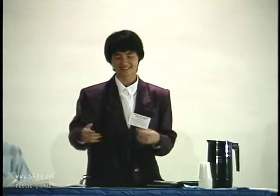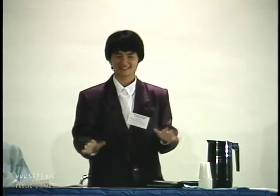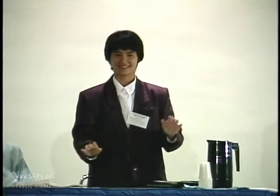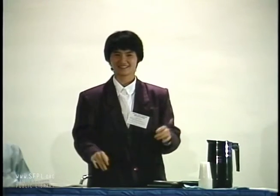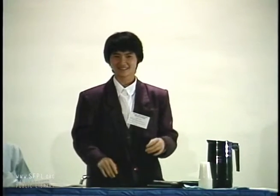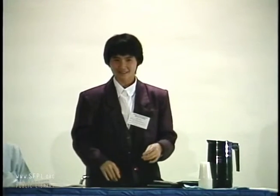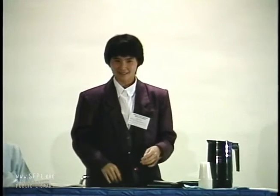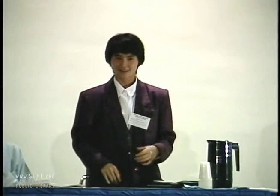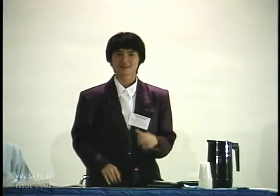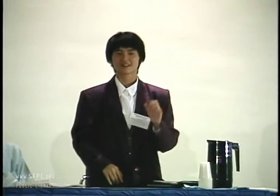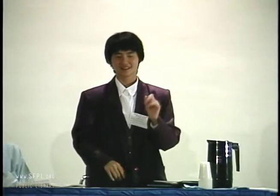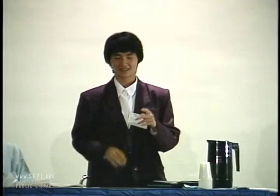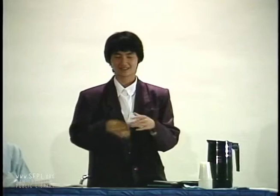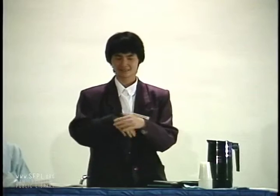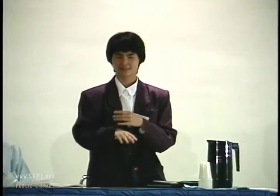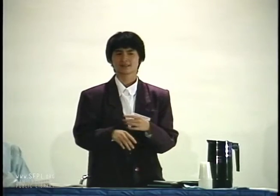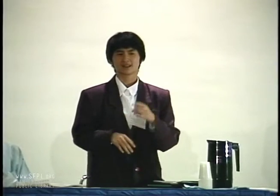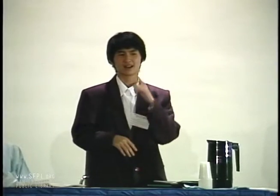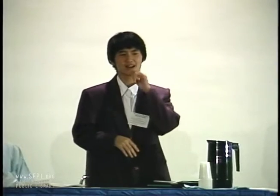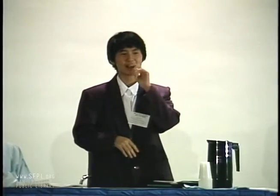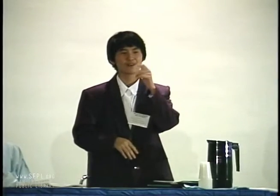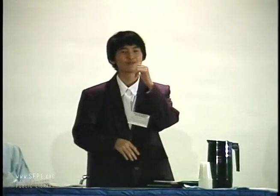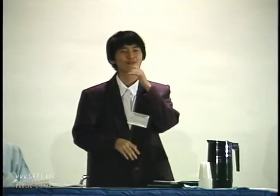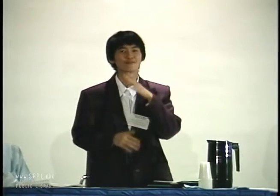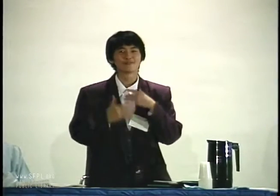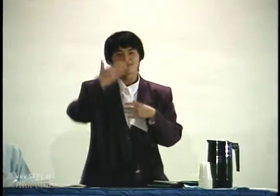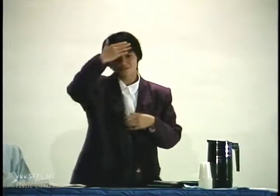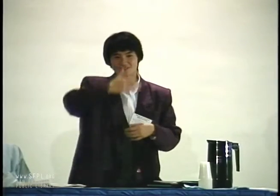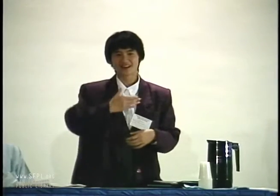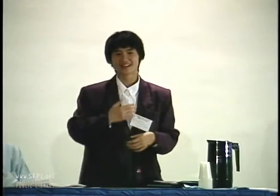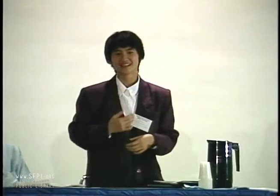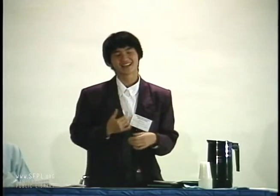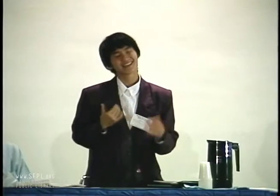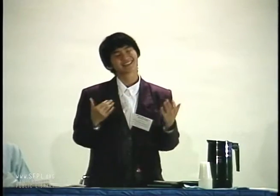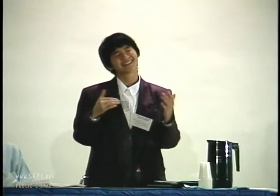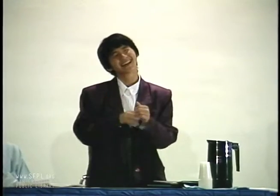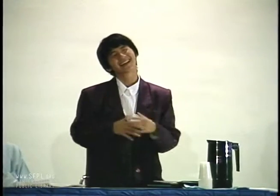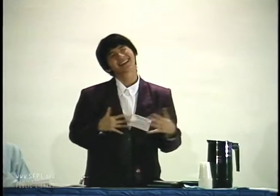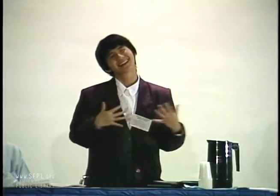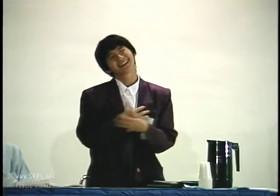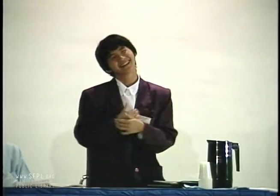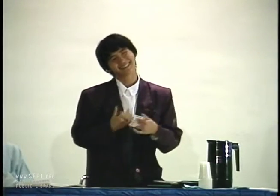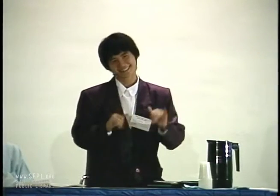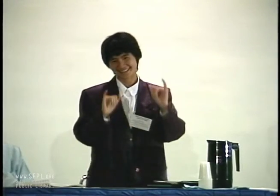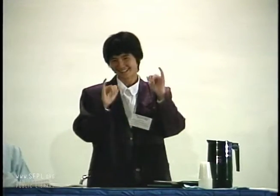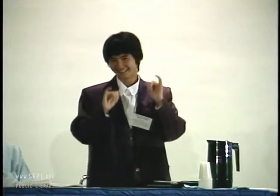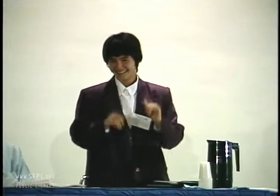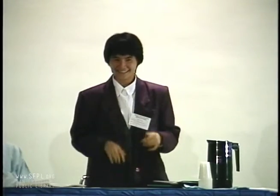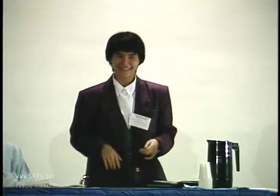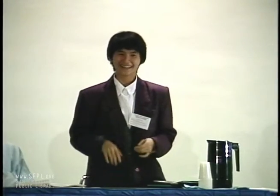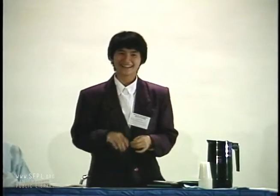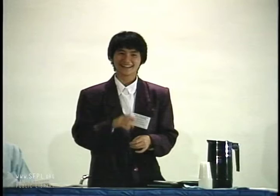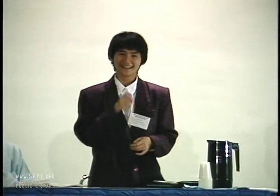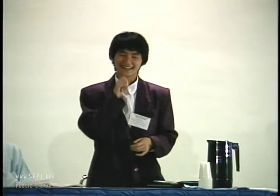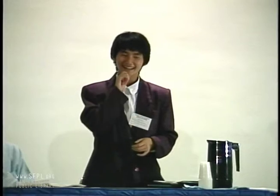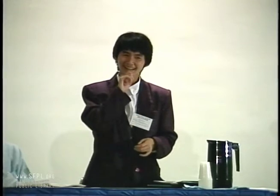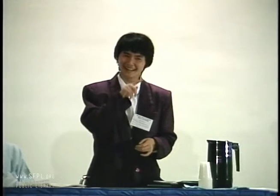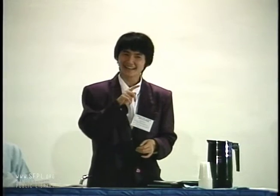turn right and gave me directions. So I went in, and the woman there at the front terrified me again. I was still